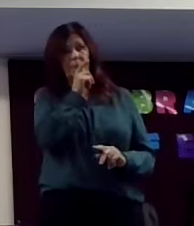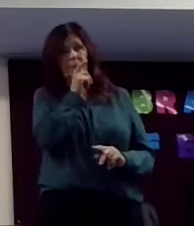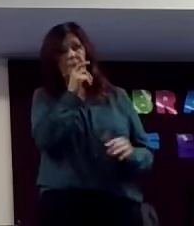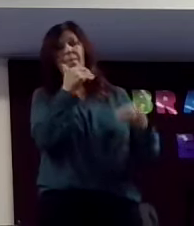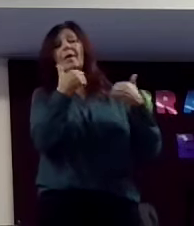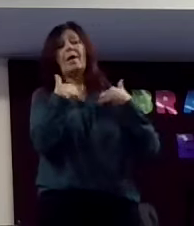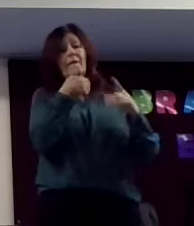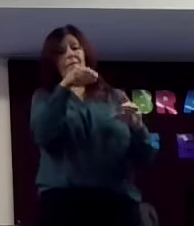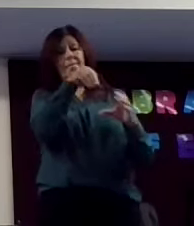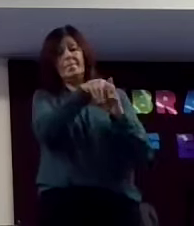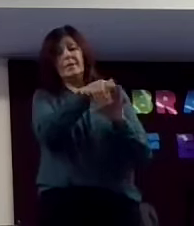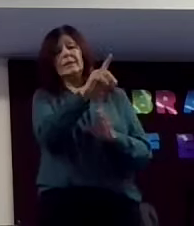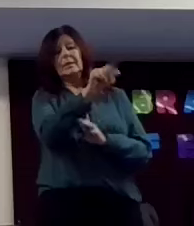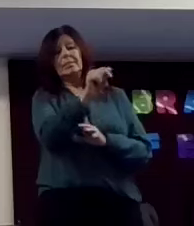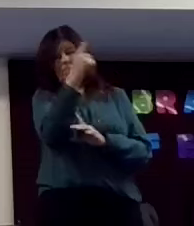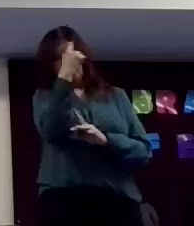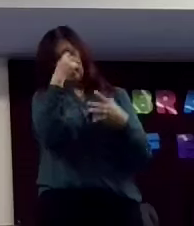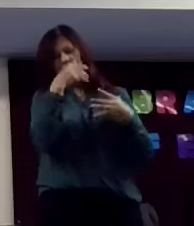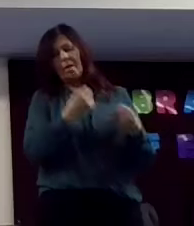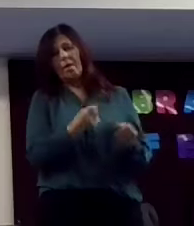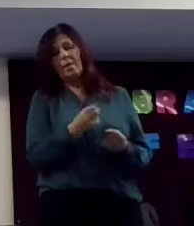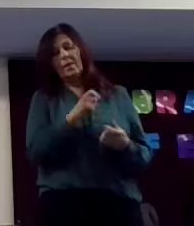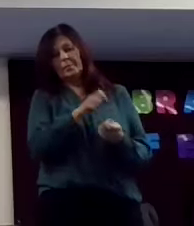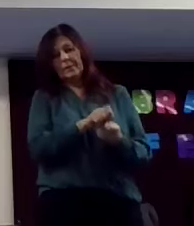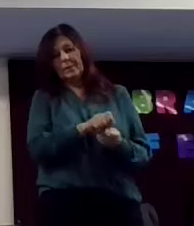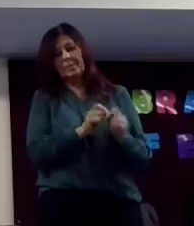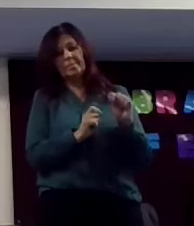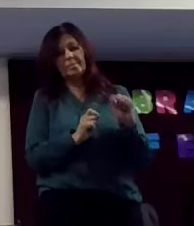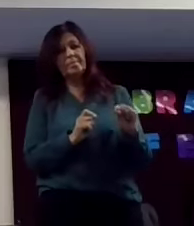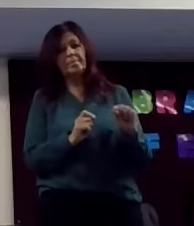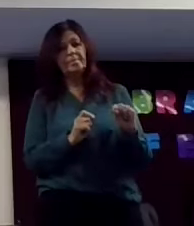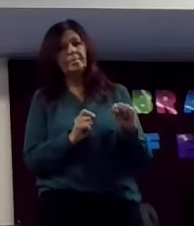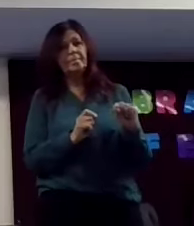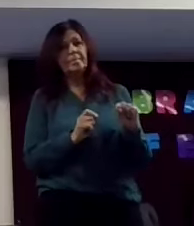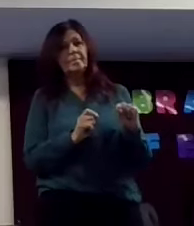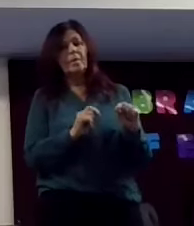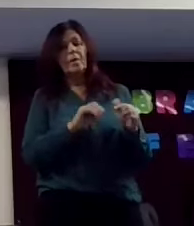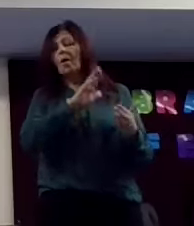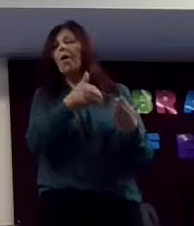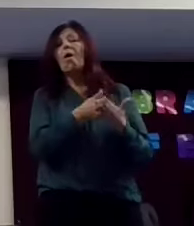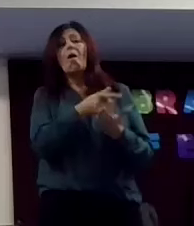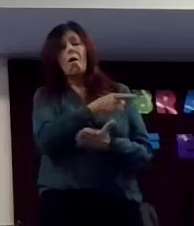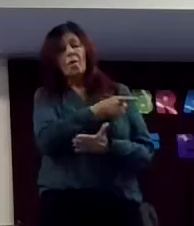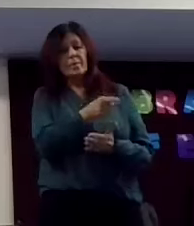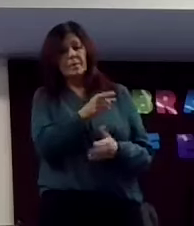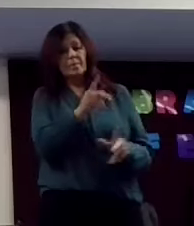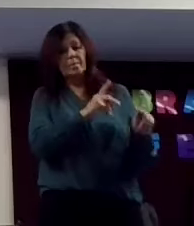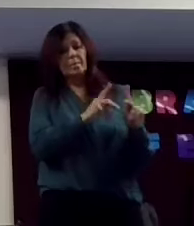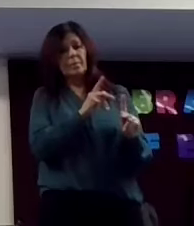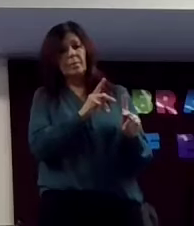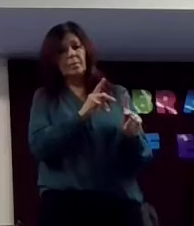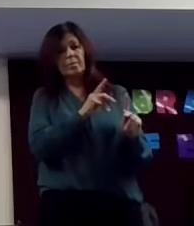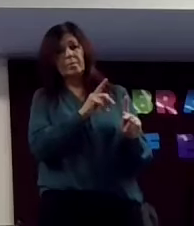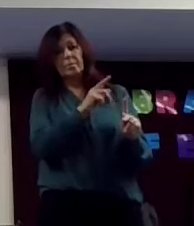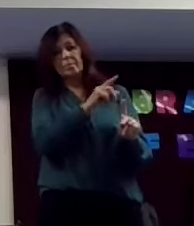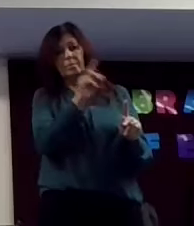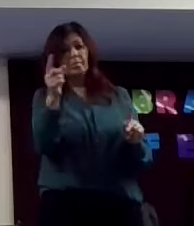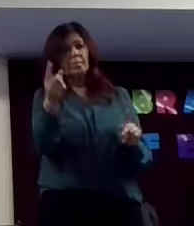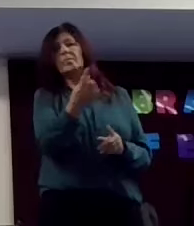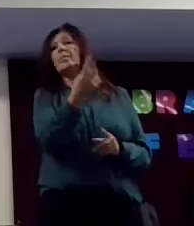have disabilities, particularly mental health. And all of these individuals come before